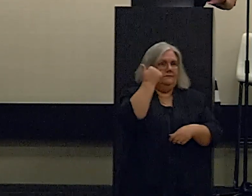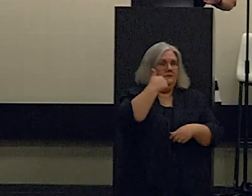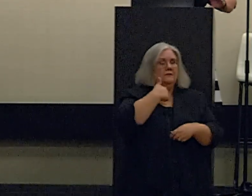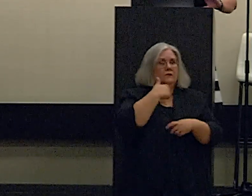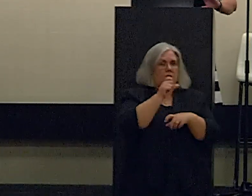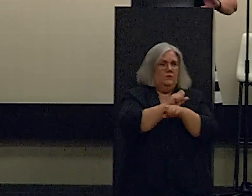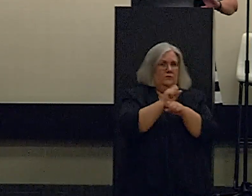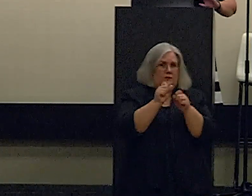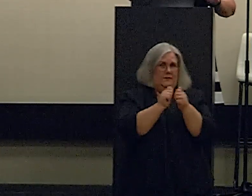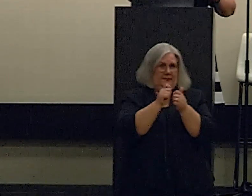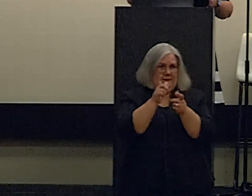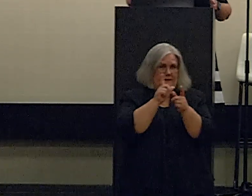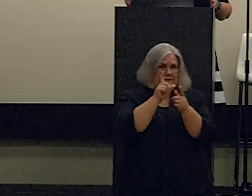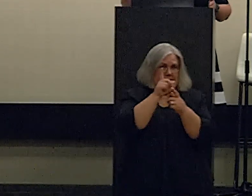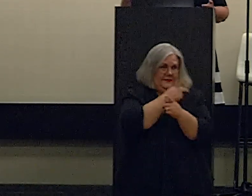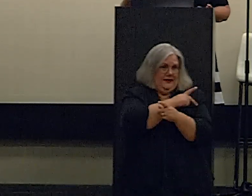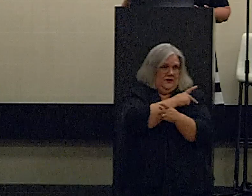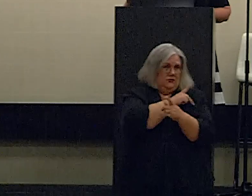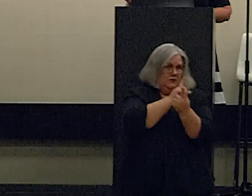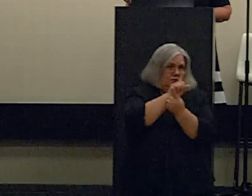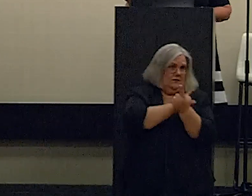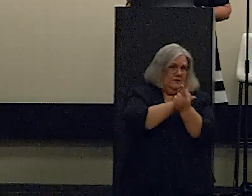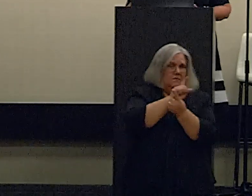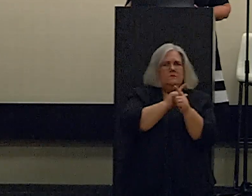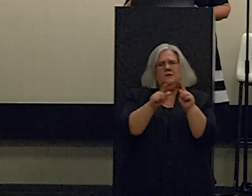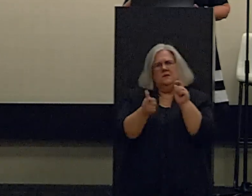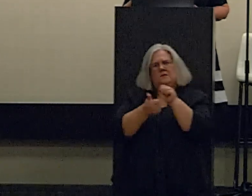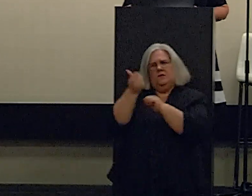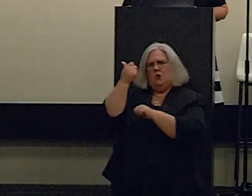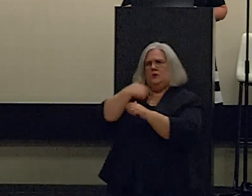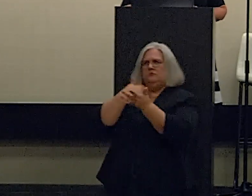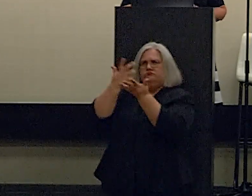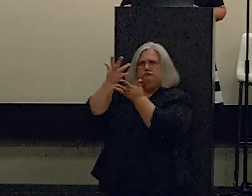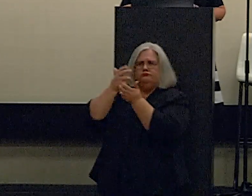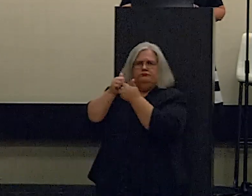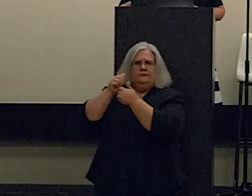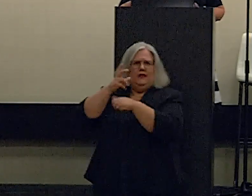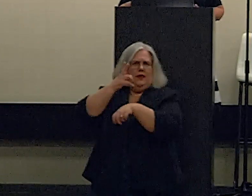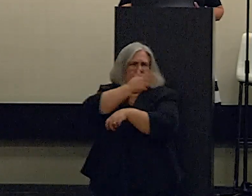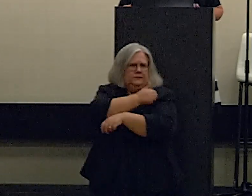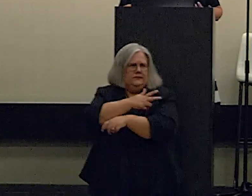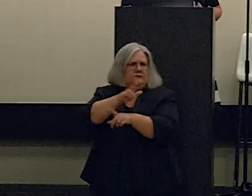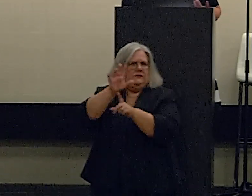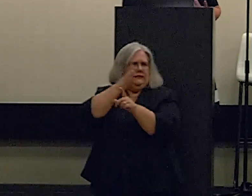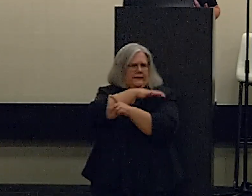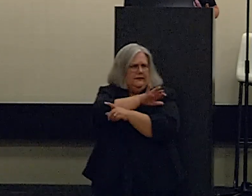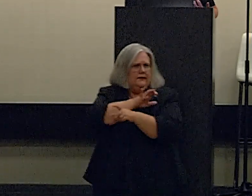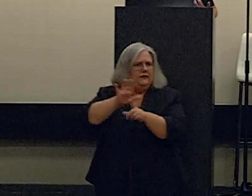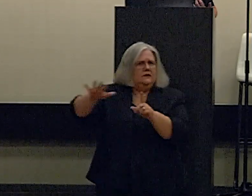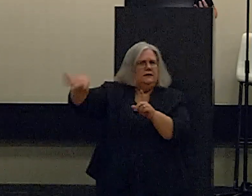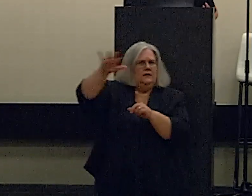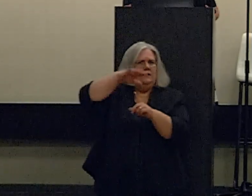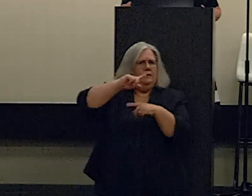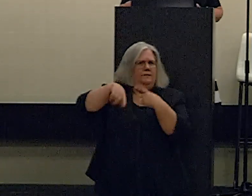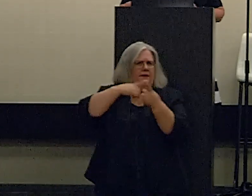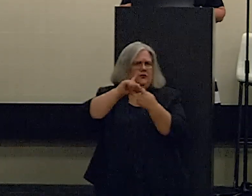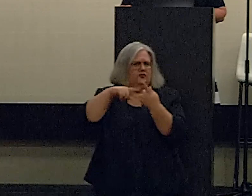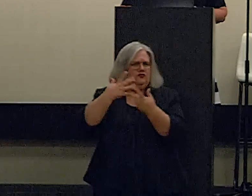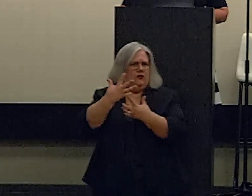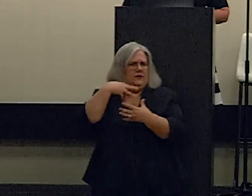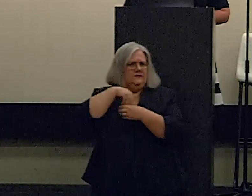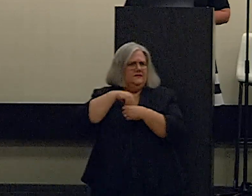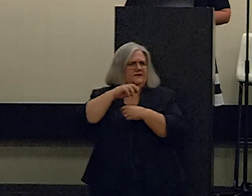with patients one-on-one, but I'm mostly working with the hospitals and clinics in my area and teaching them about being trans-friendly,